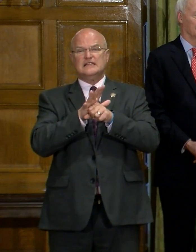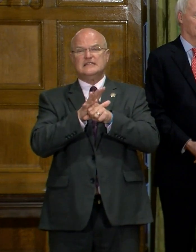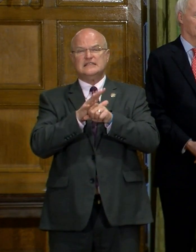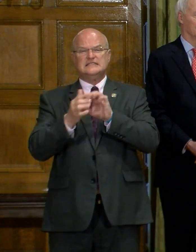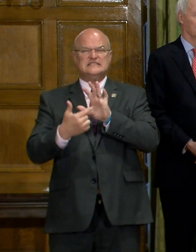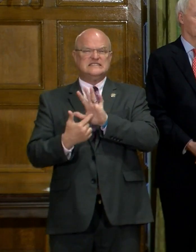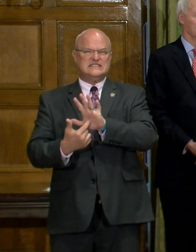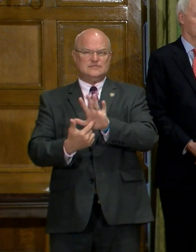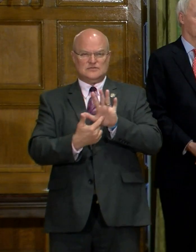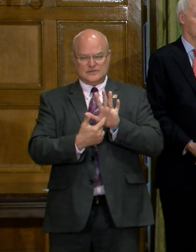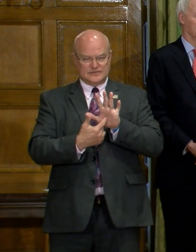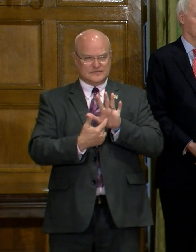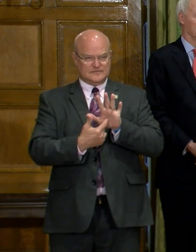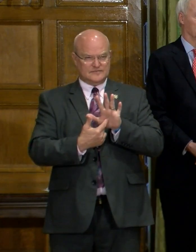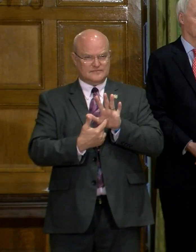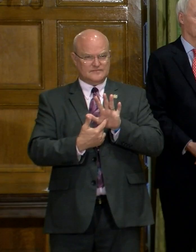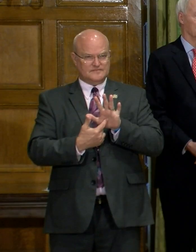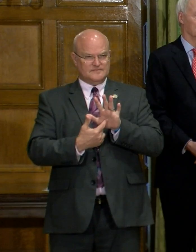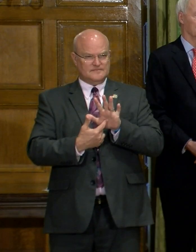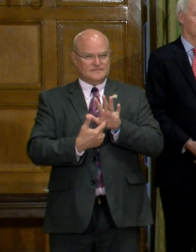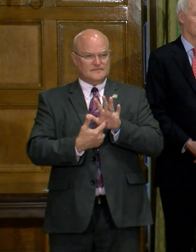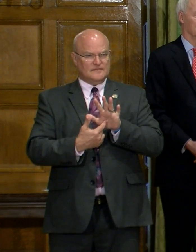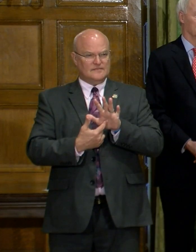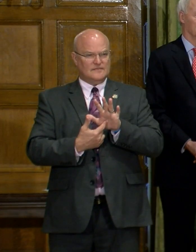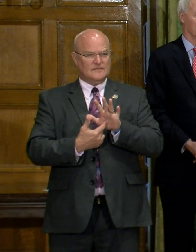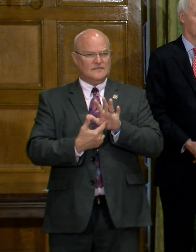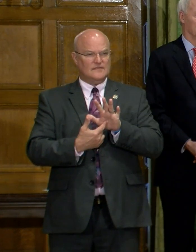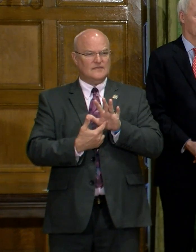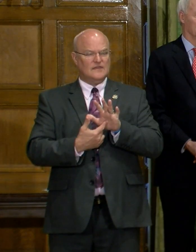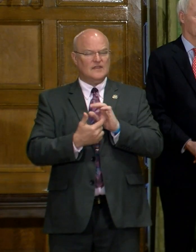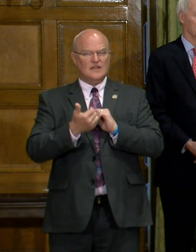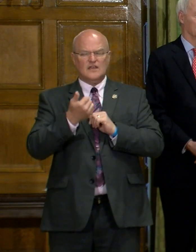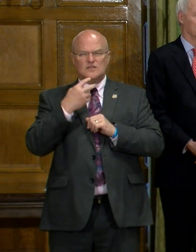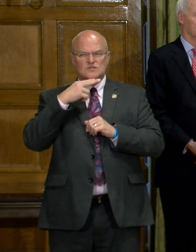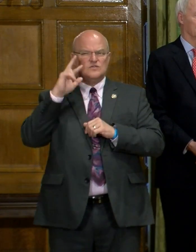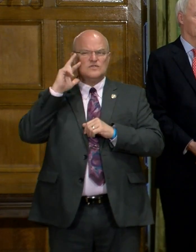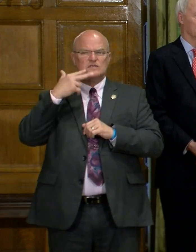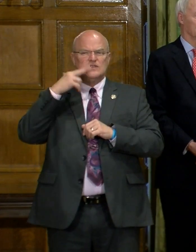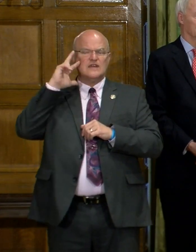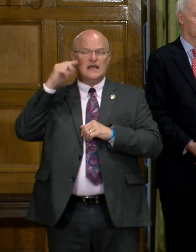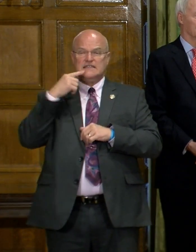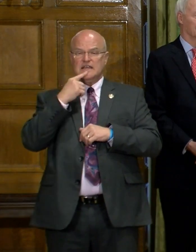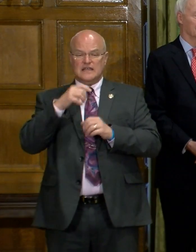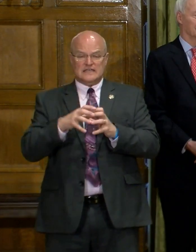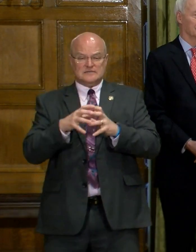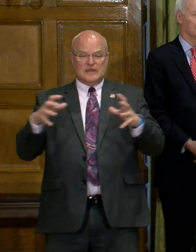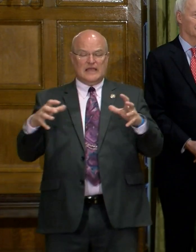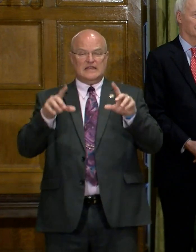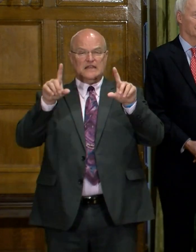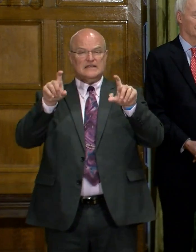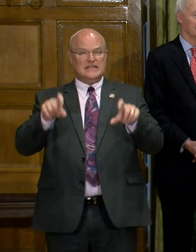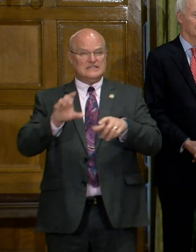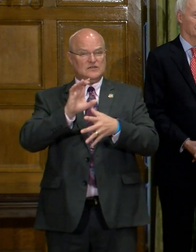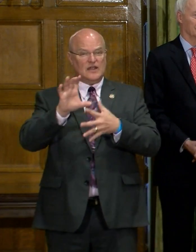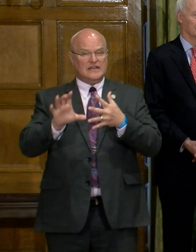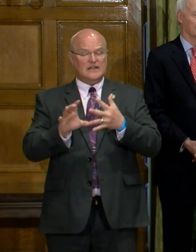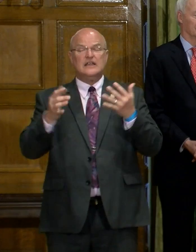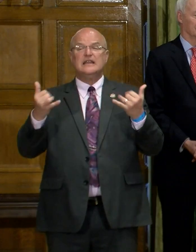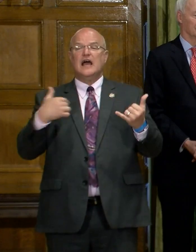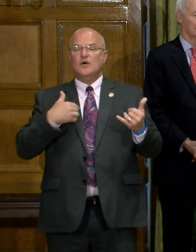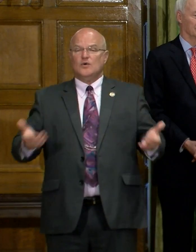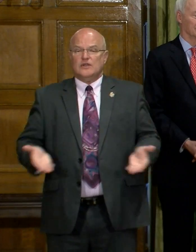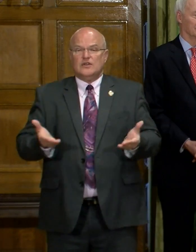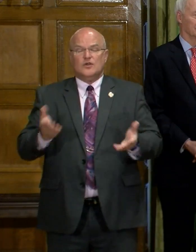COVID-19-like syndromes or symptoms. A few days ago, I said we were expanding our testing criteria. Now I really